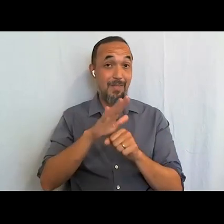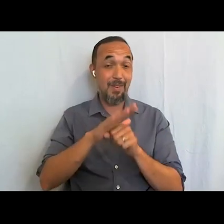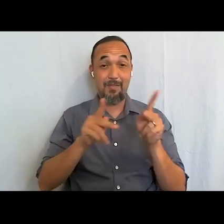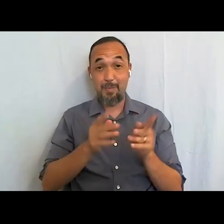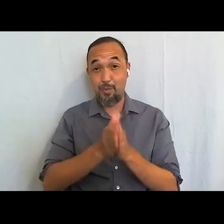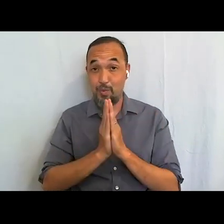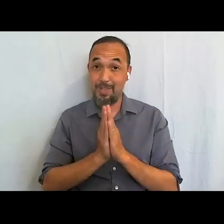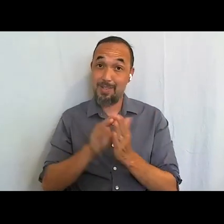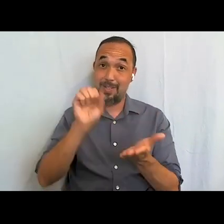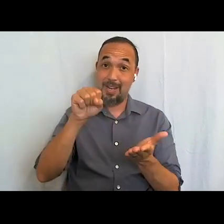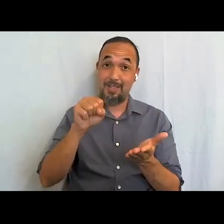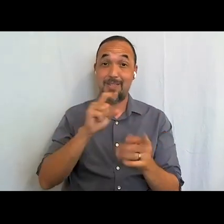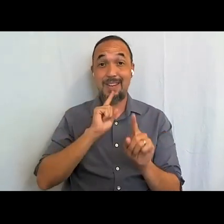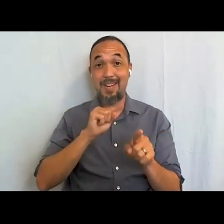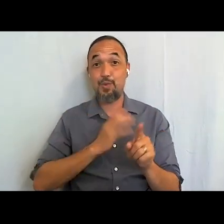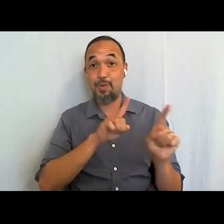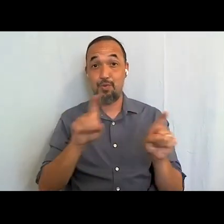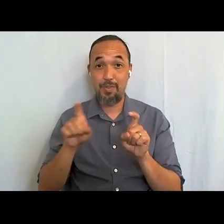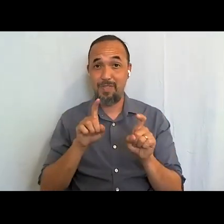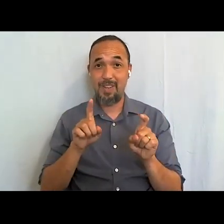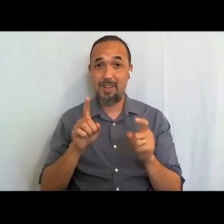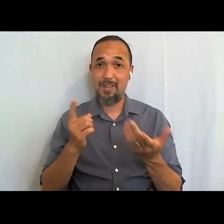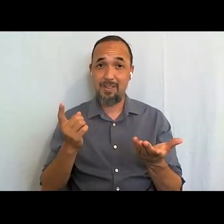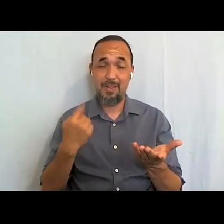You know, we're not animals, you know?